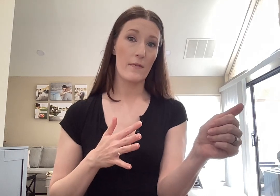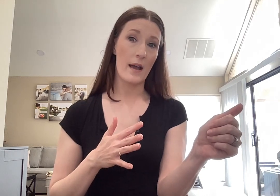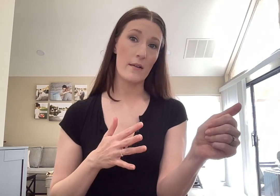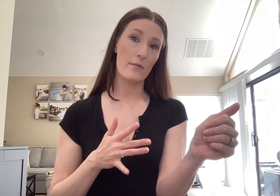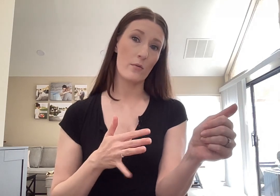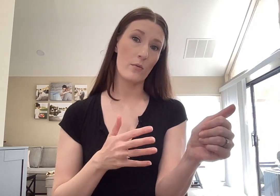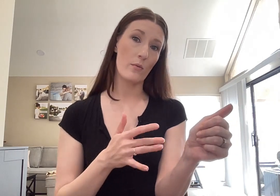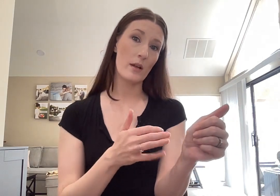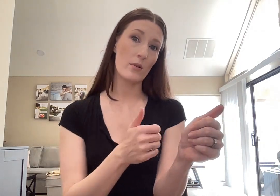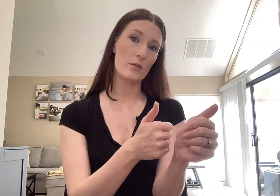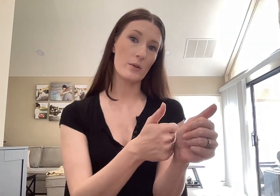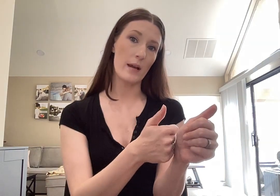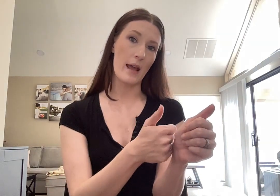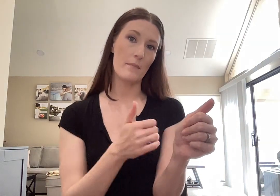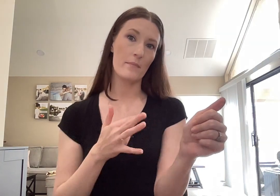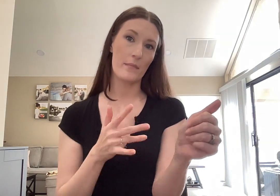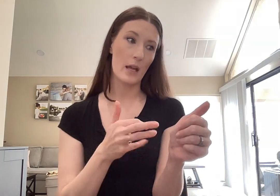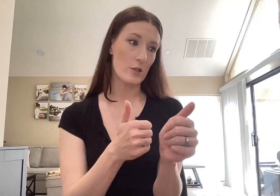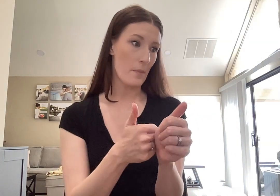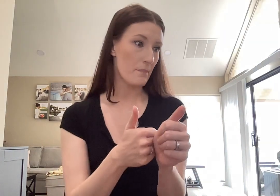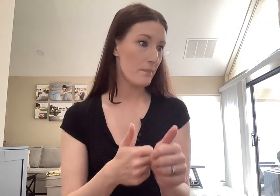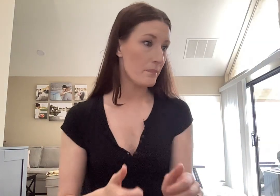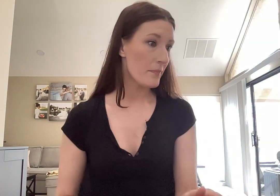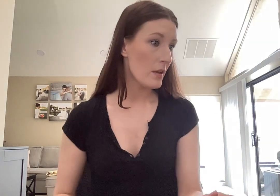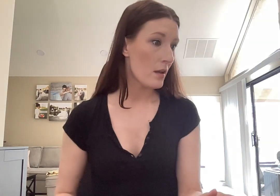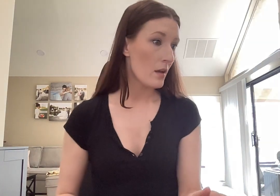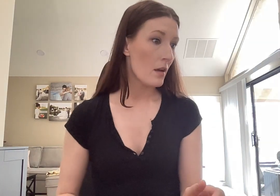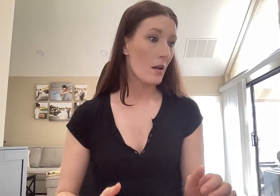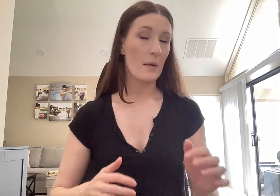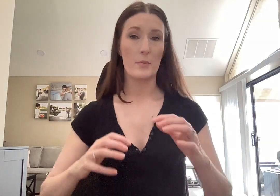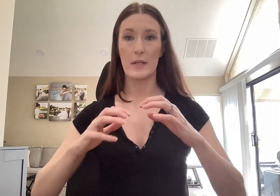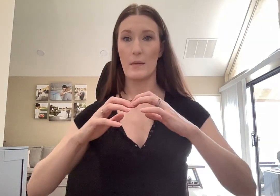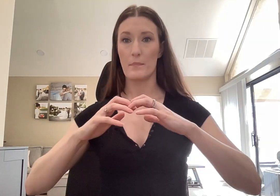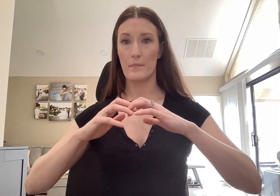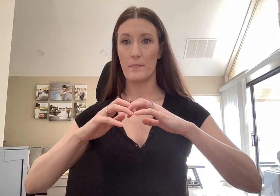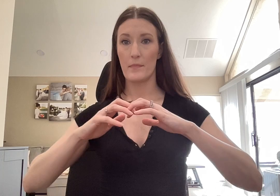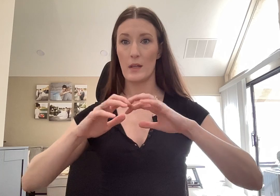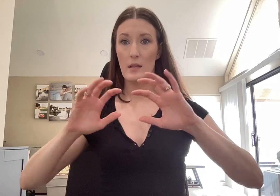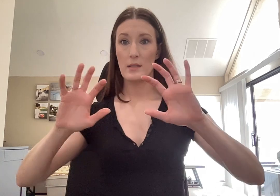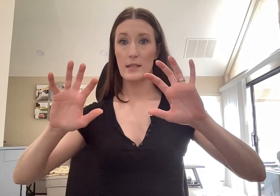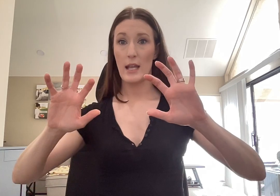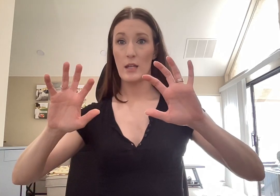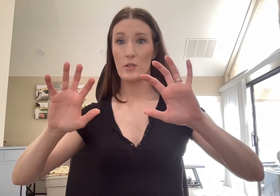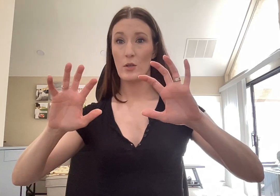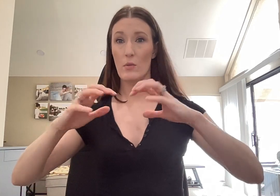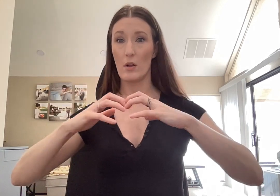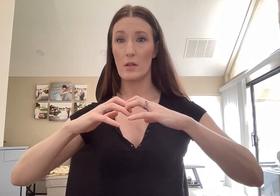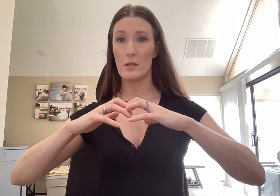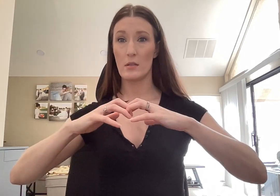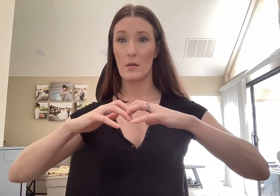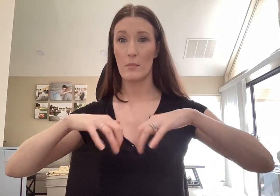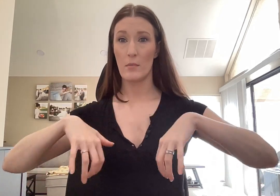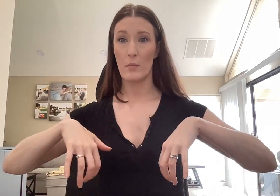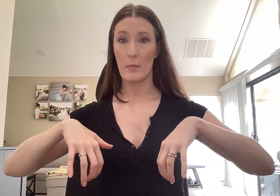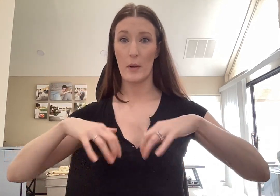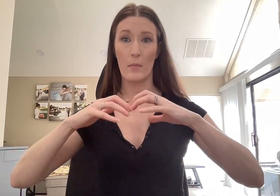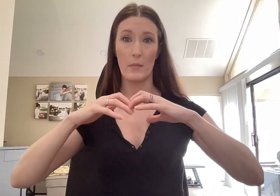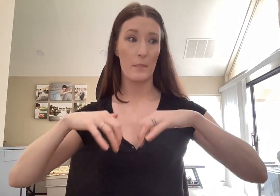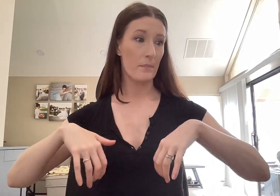5, legal to an A, catch up. Collapse, break down. Take two claws, palm apart, palm